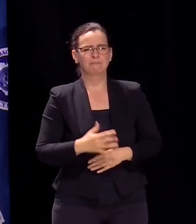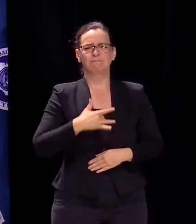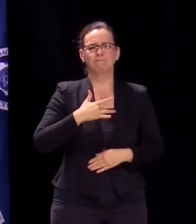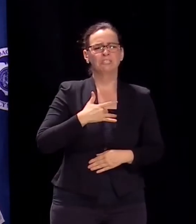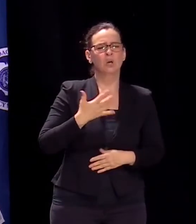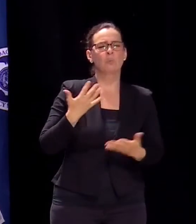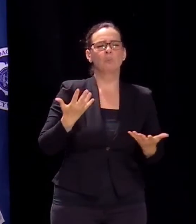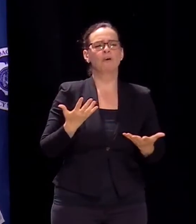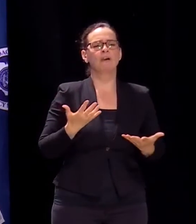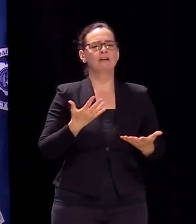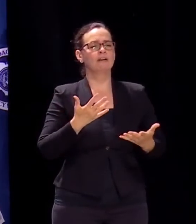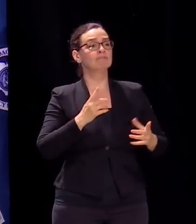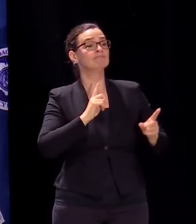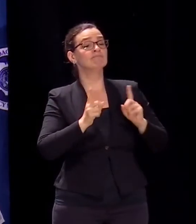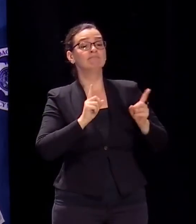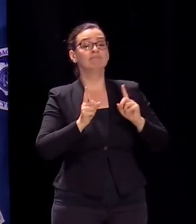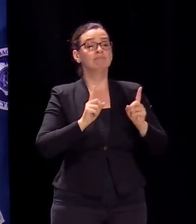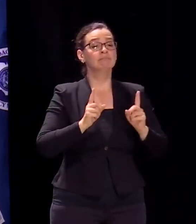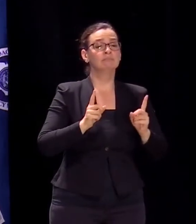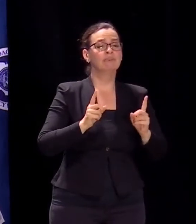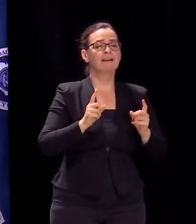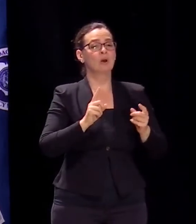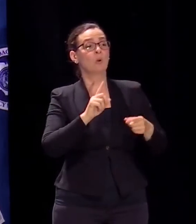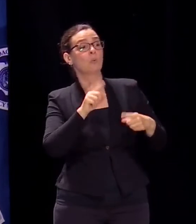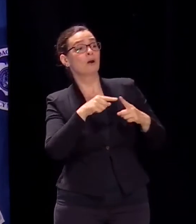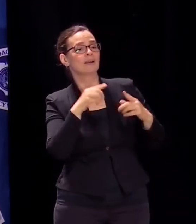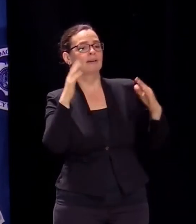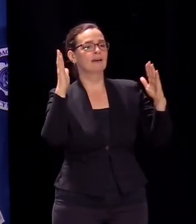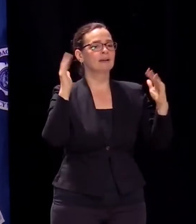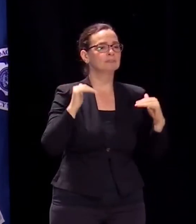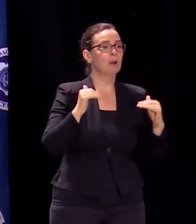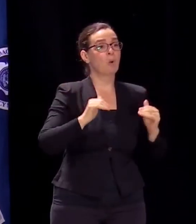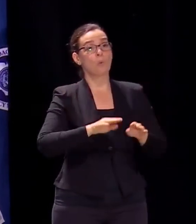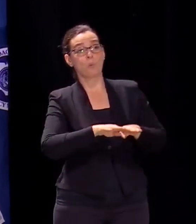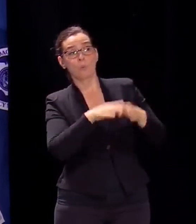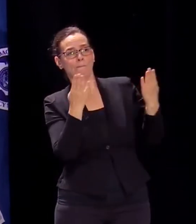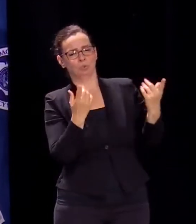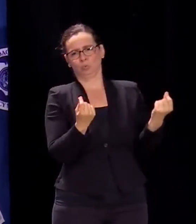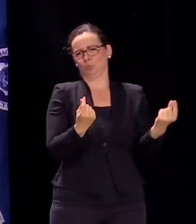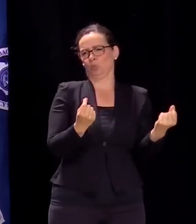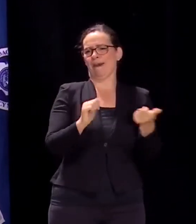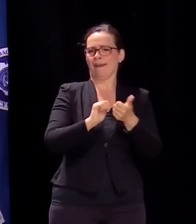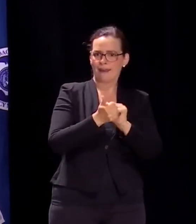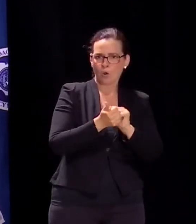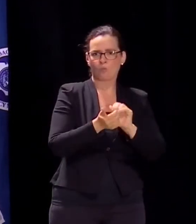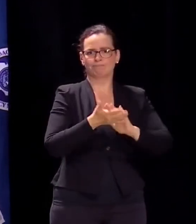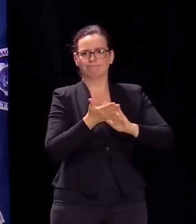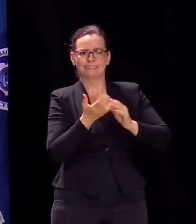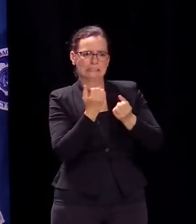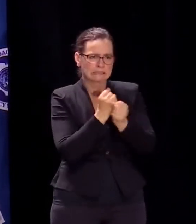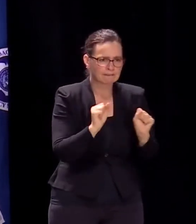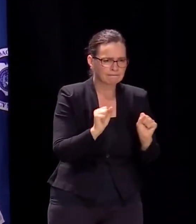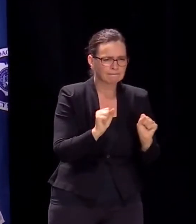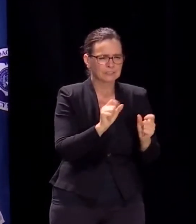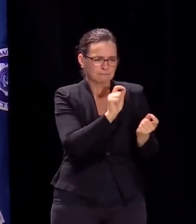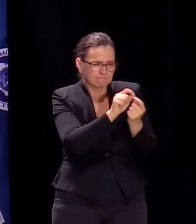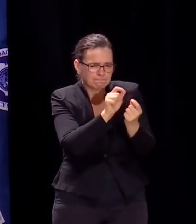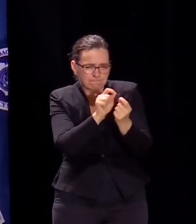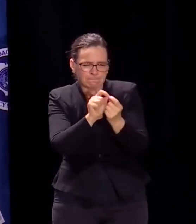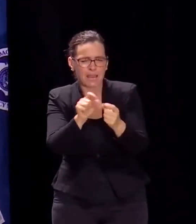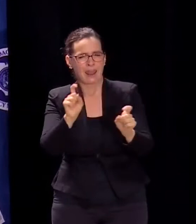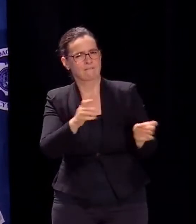you can open, right? And so that communication hasn't gotten to that point yet. But putting regulations on business